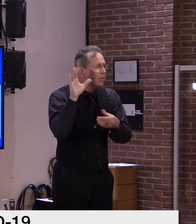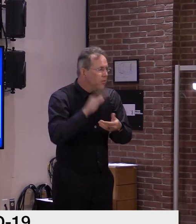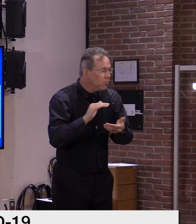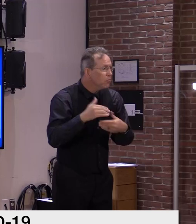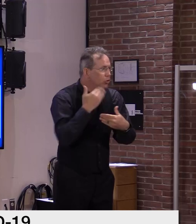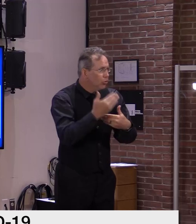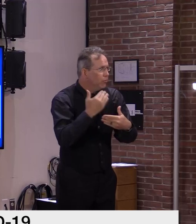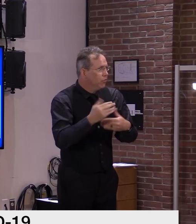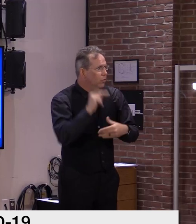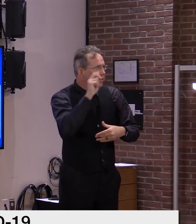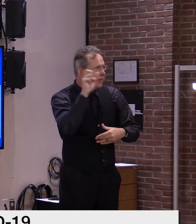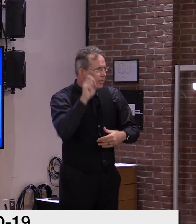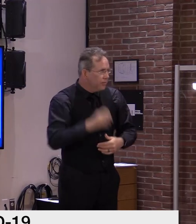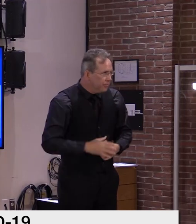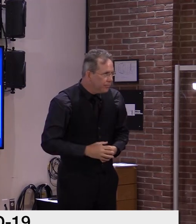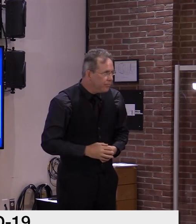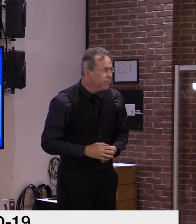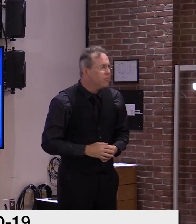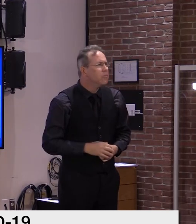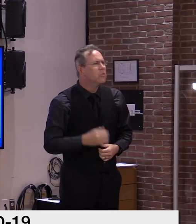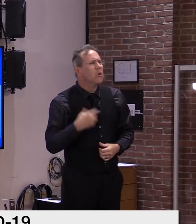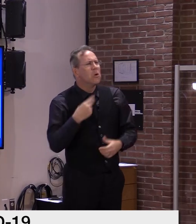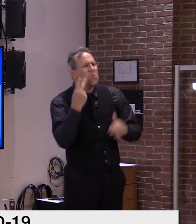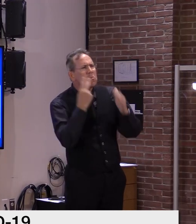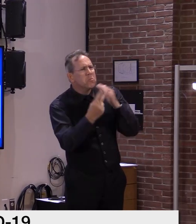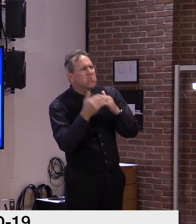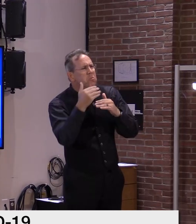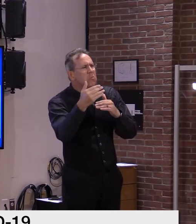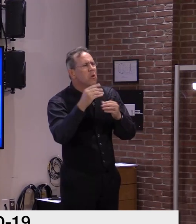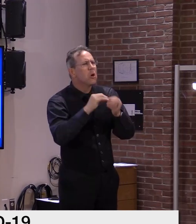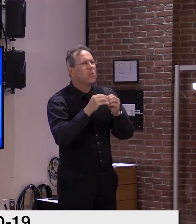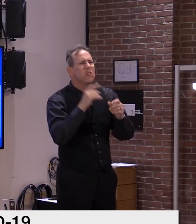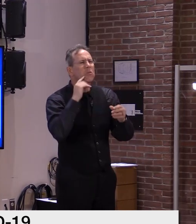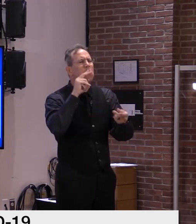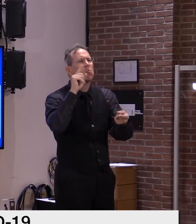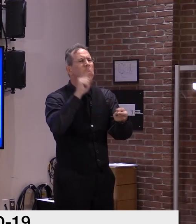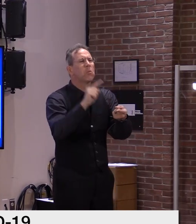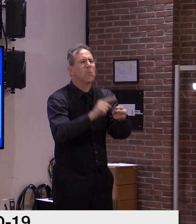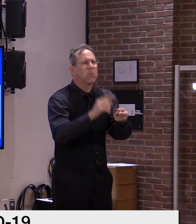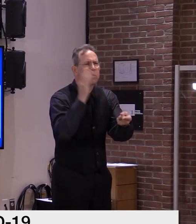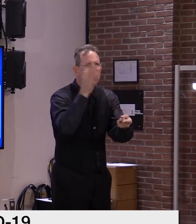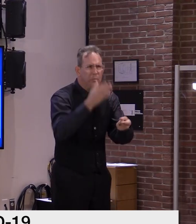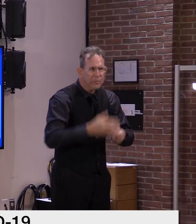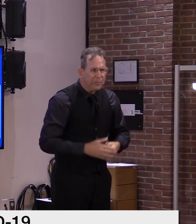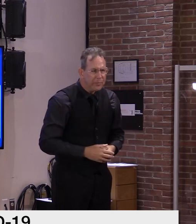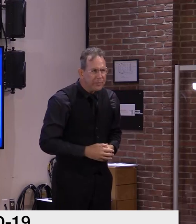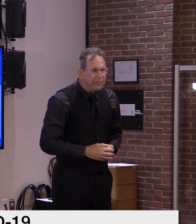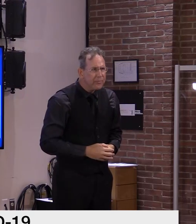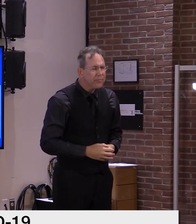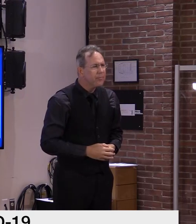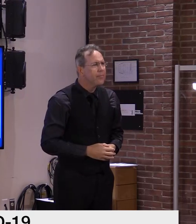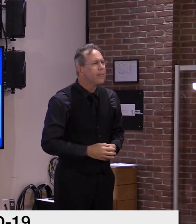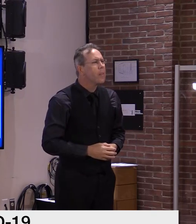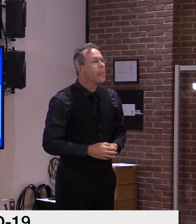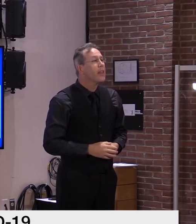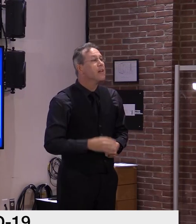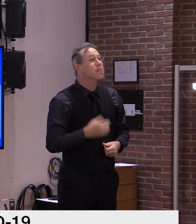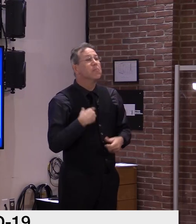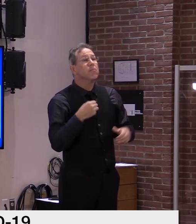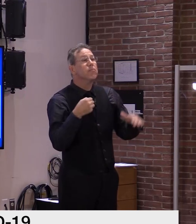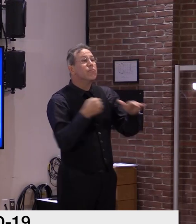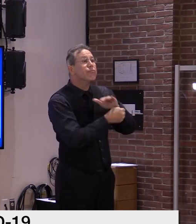over the next 6 weeks into the summer. Hospitalization rates are also declining in the region, down close to